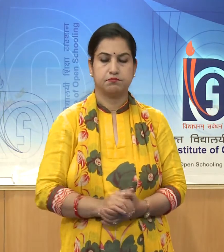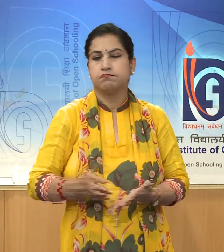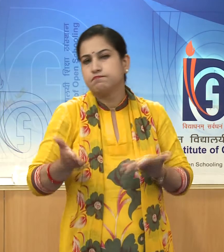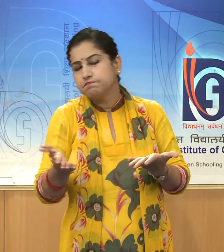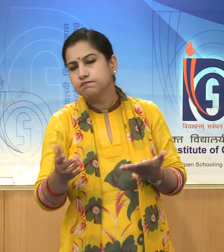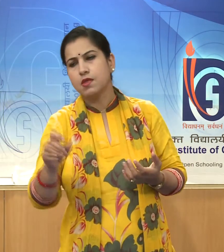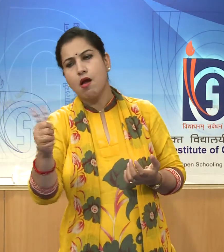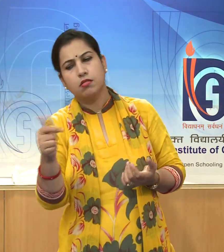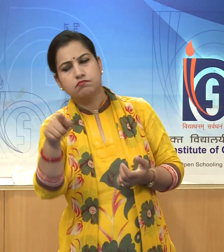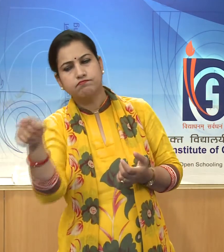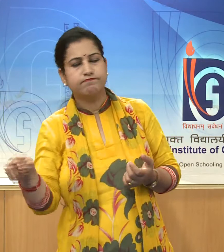Unlike other